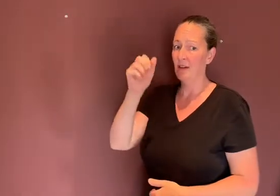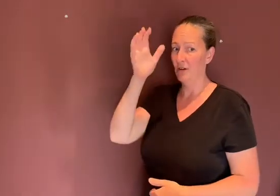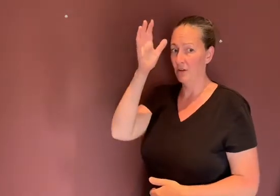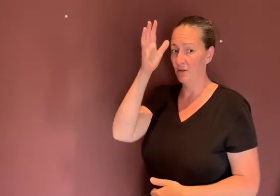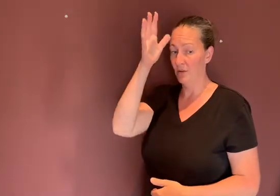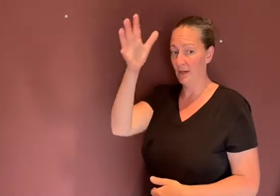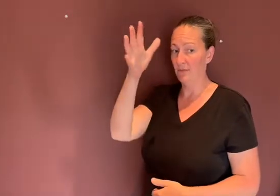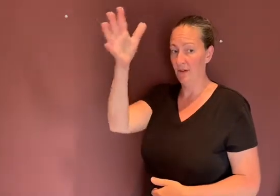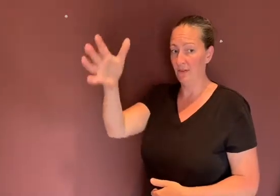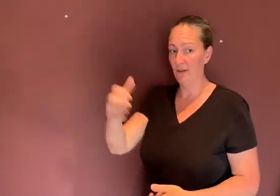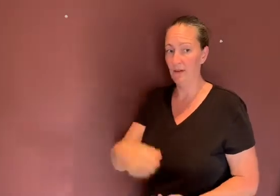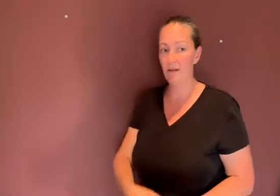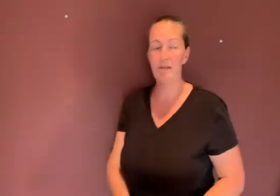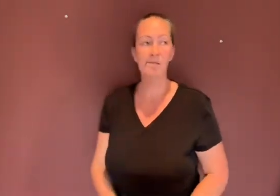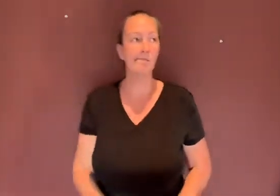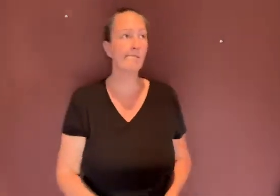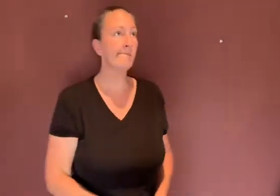her grandfather.